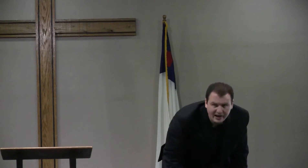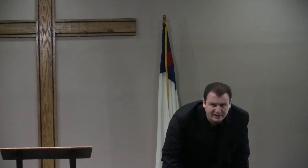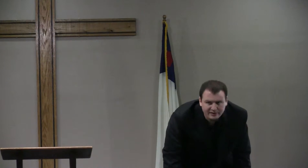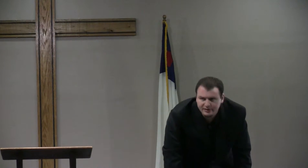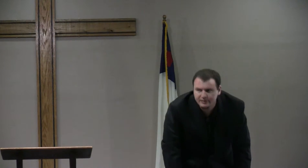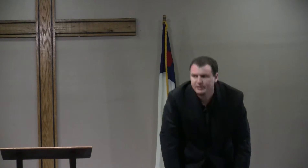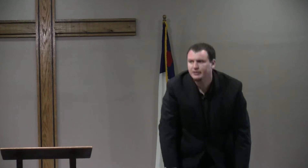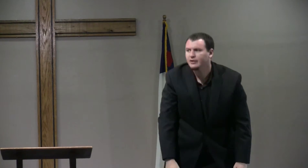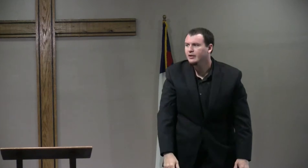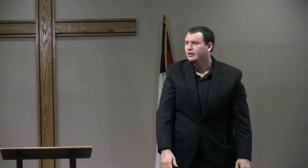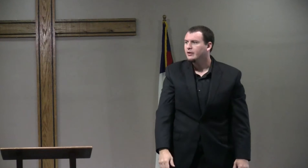righteous. Well, you're not.